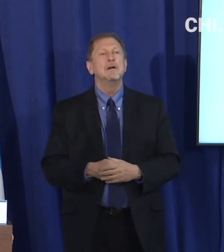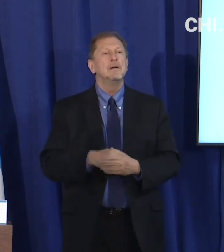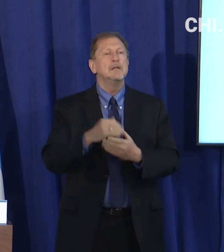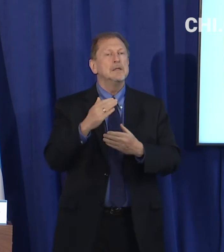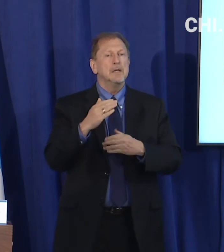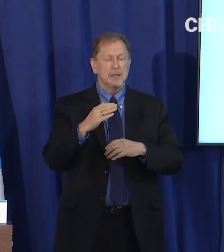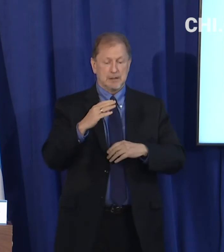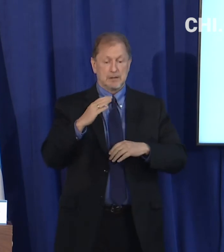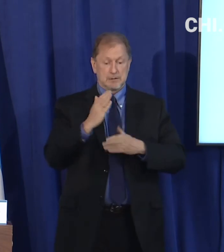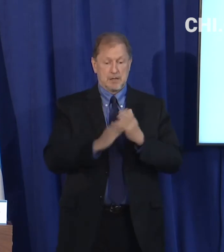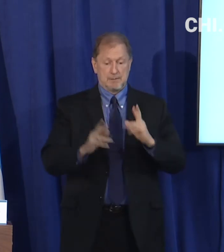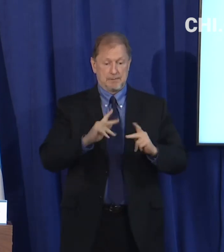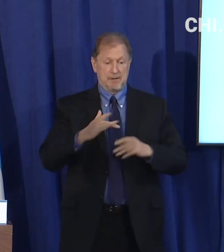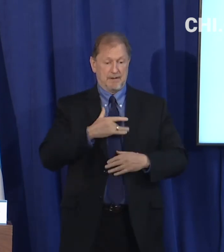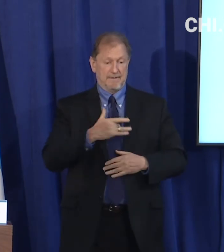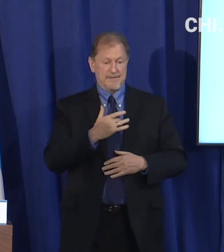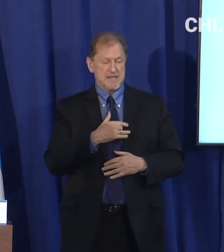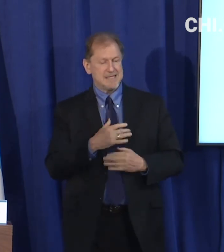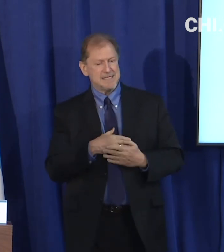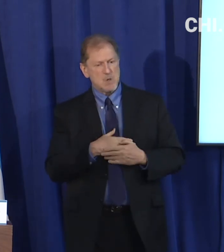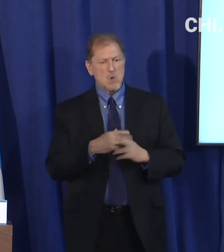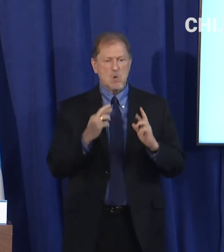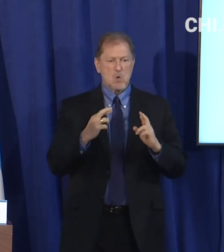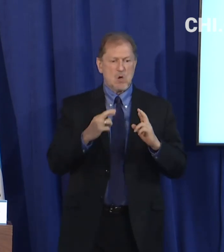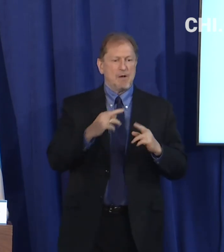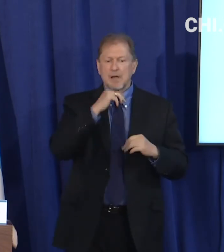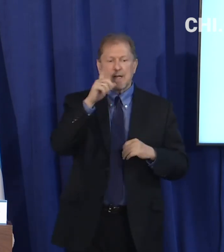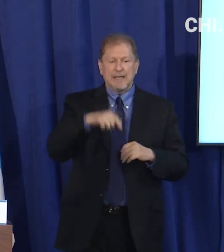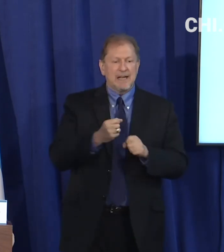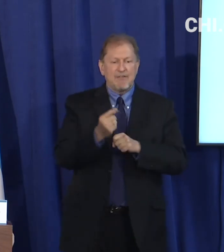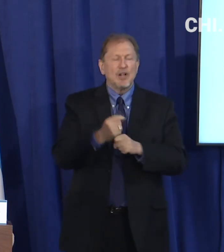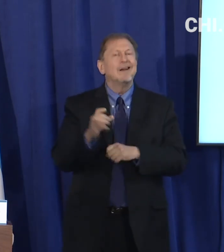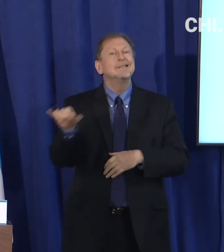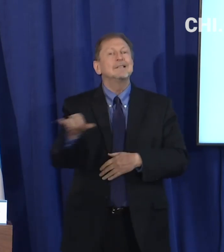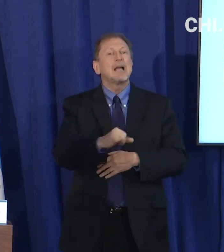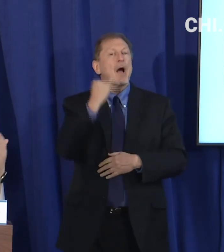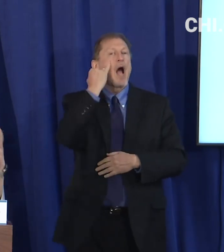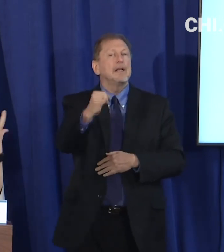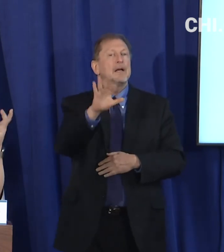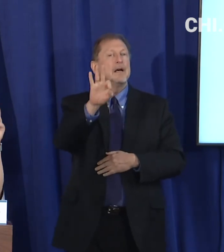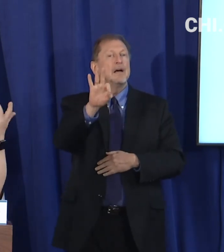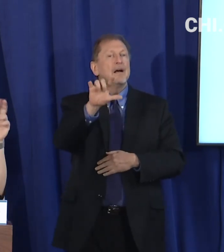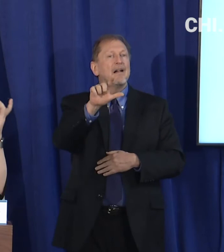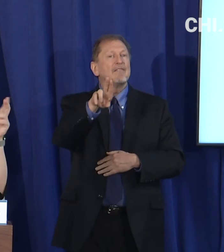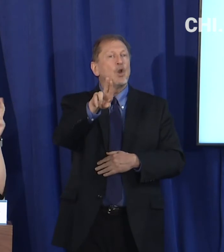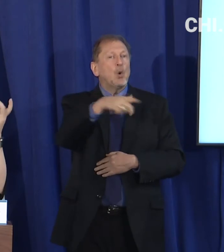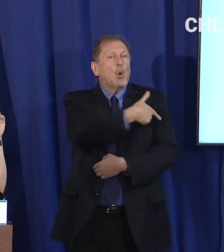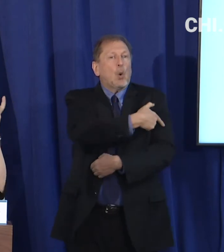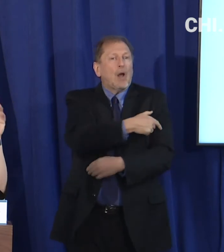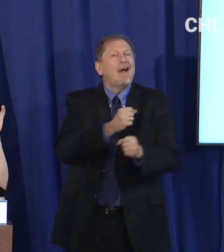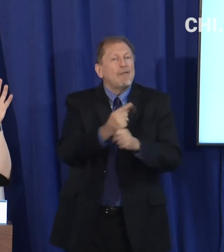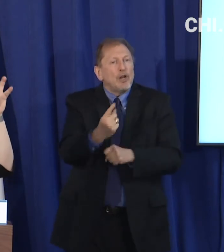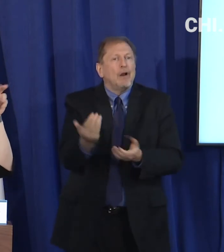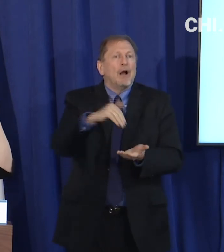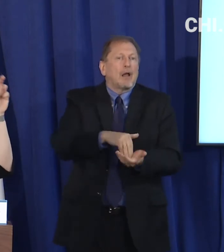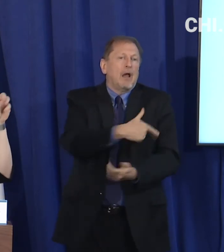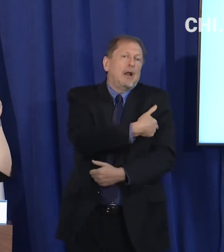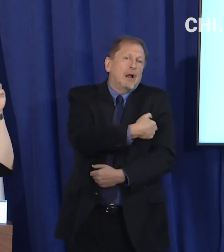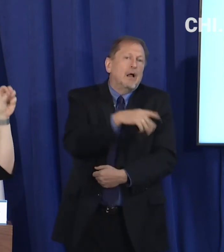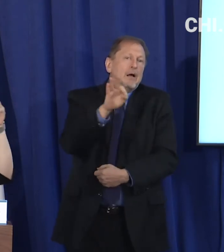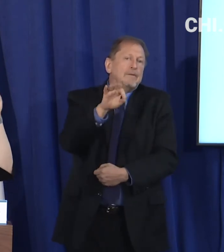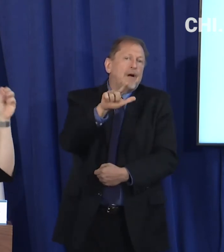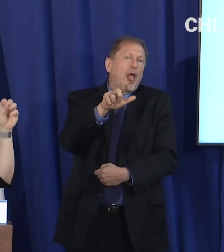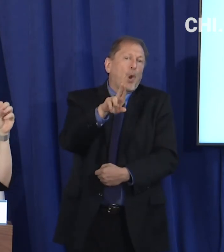feeling optimistic that this won't be an annual vaccine. Partly that's based on the fact we've not seen a lot of mutation in the